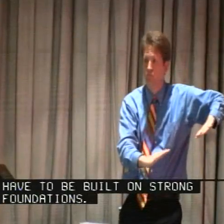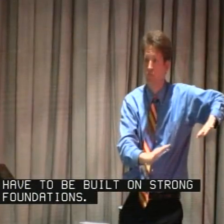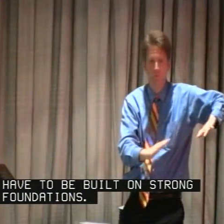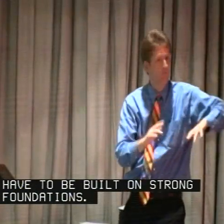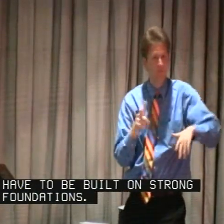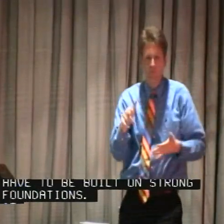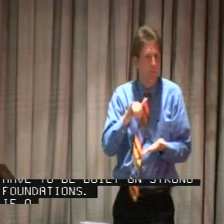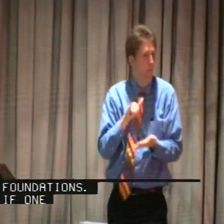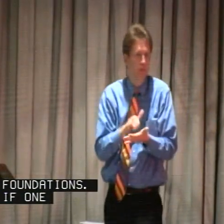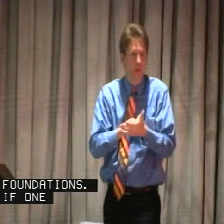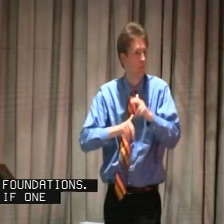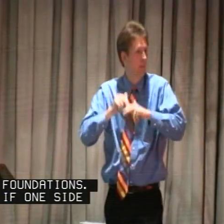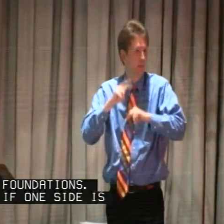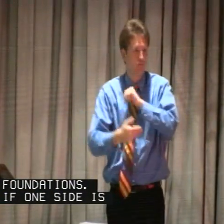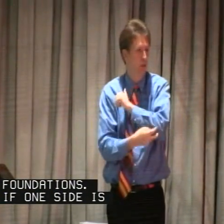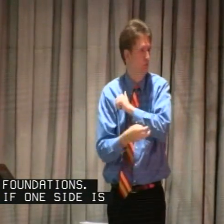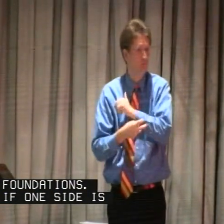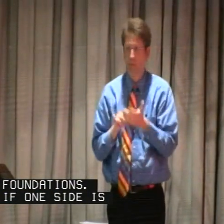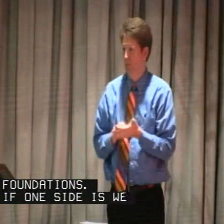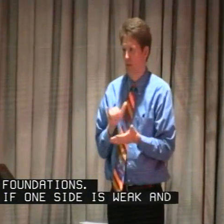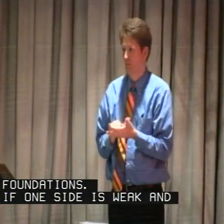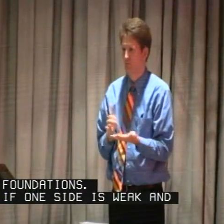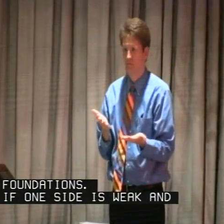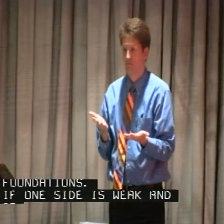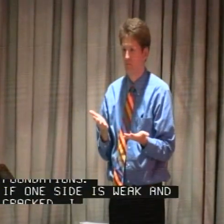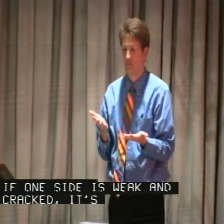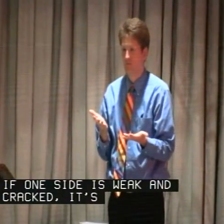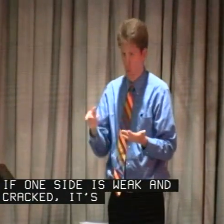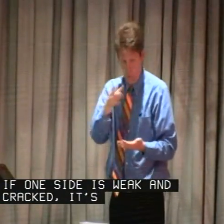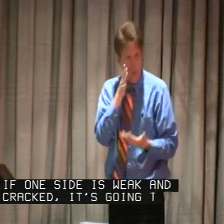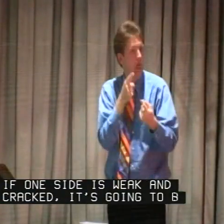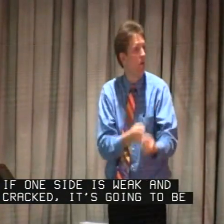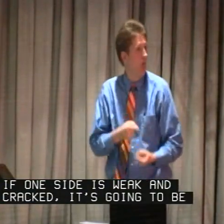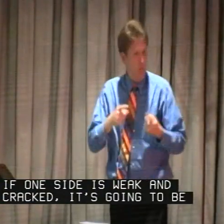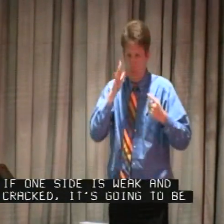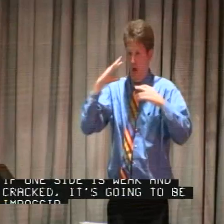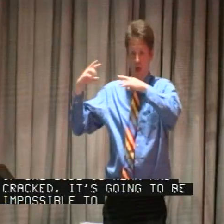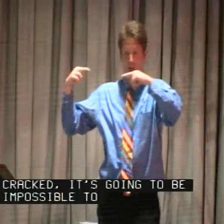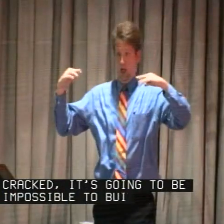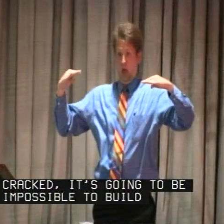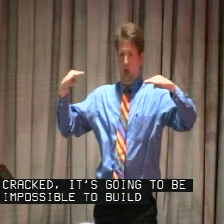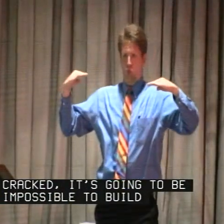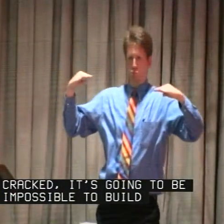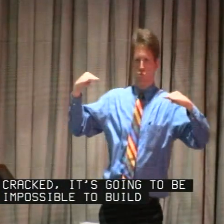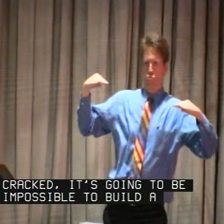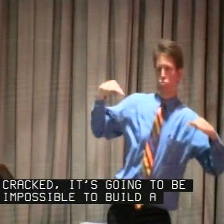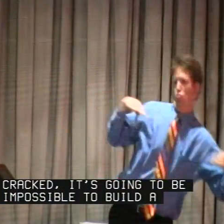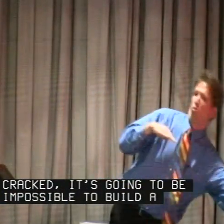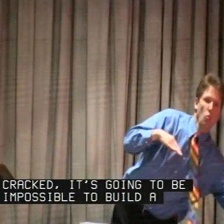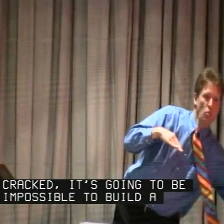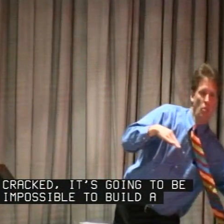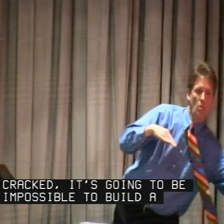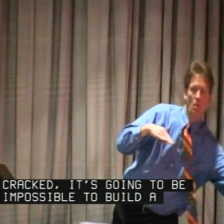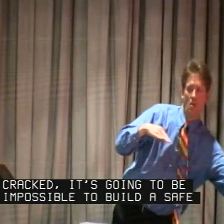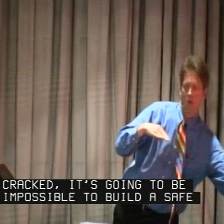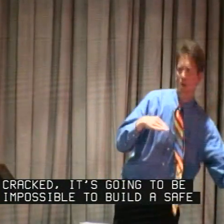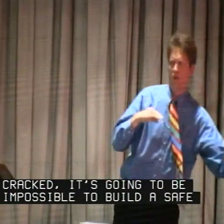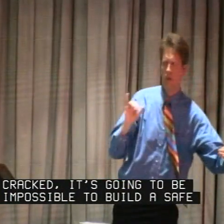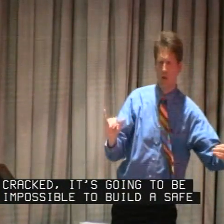and cracked, it's going to be impossible to build a safe bridge because you're not going to be able